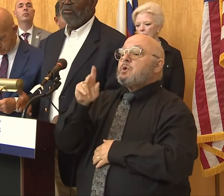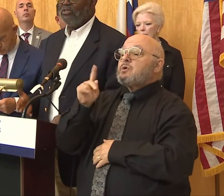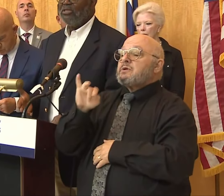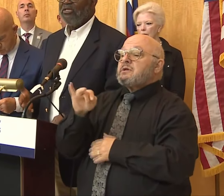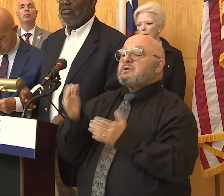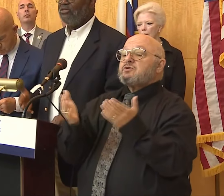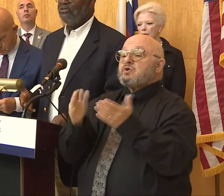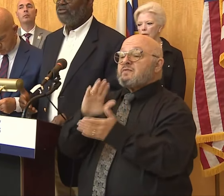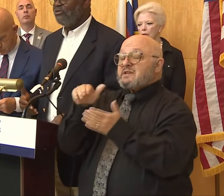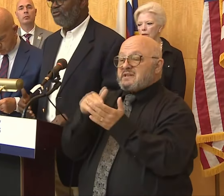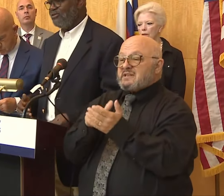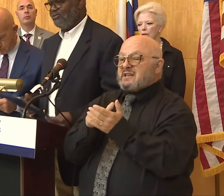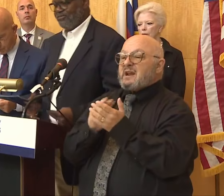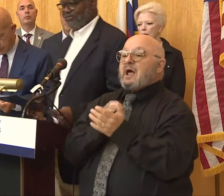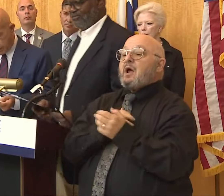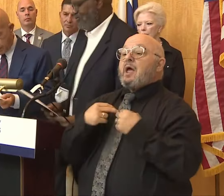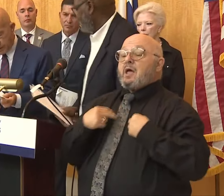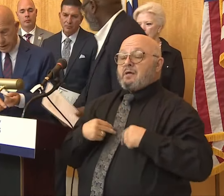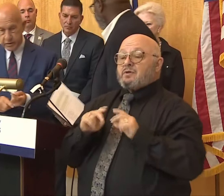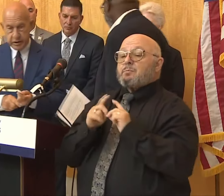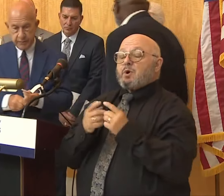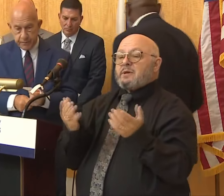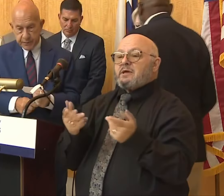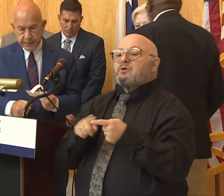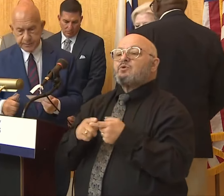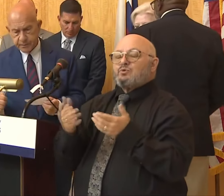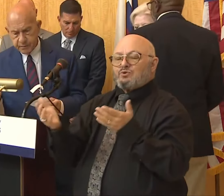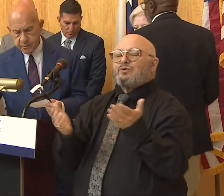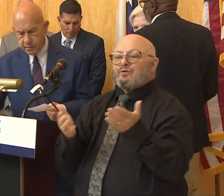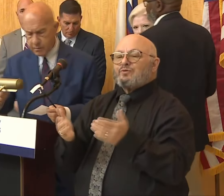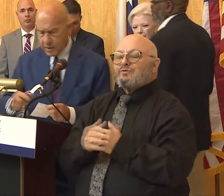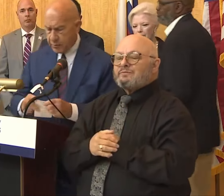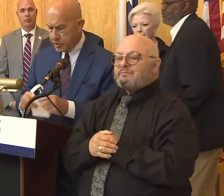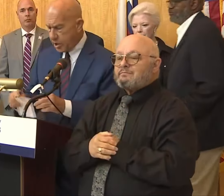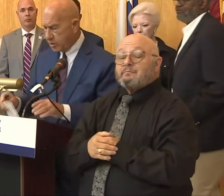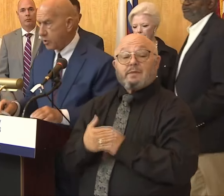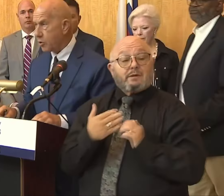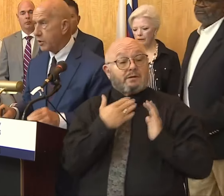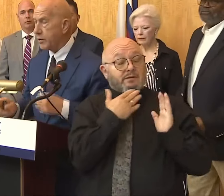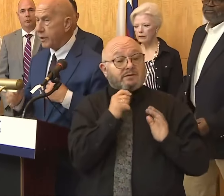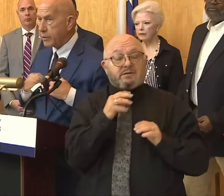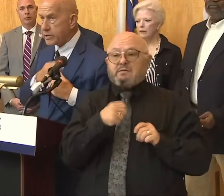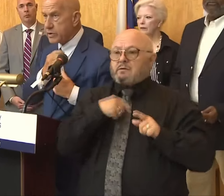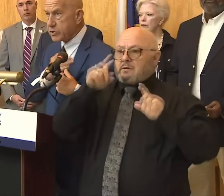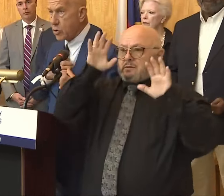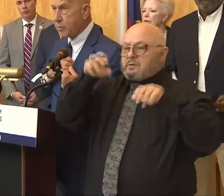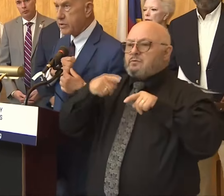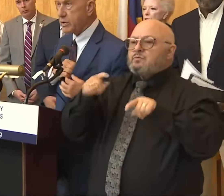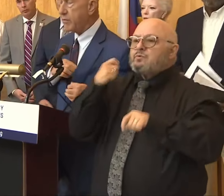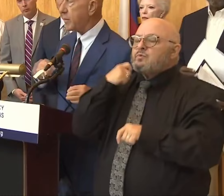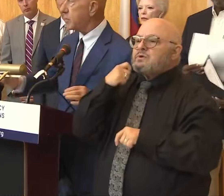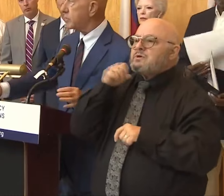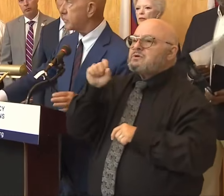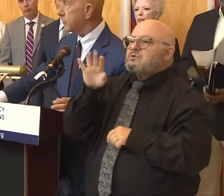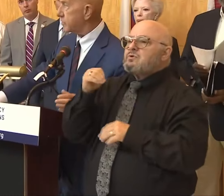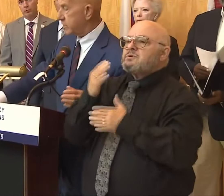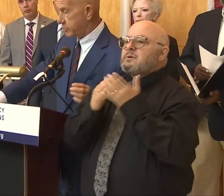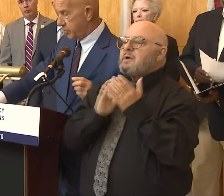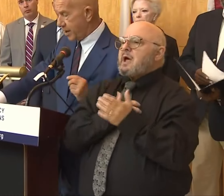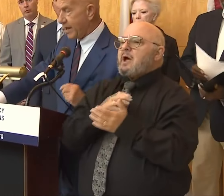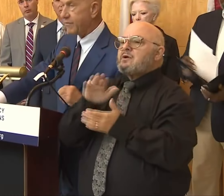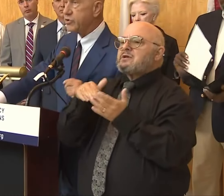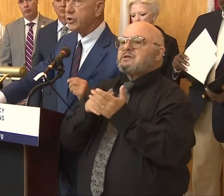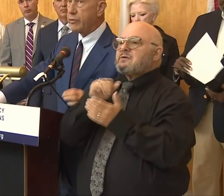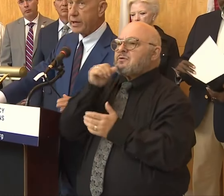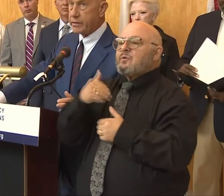health department is here to serve. Thank you, Steve. I was shocked to learn during our recent storm that some of our multi-service centers